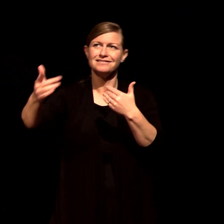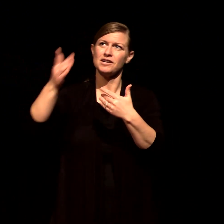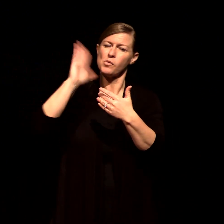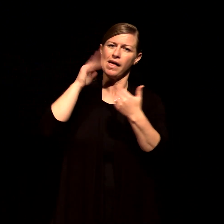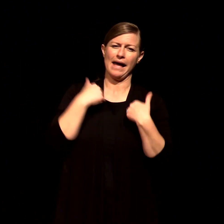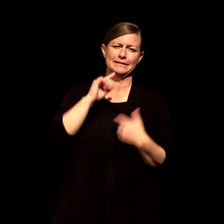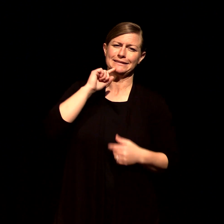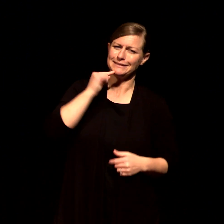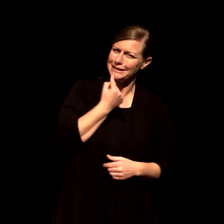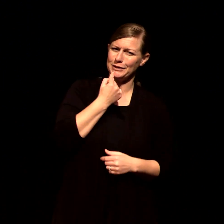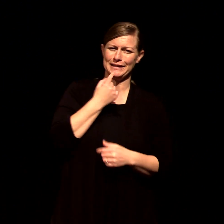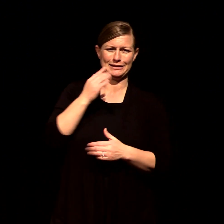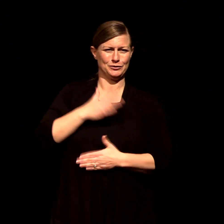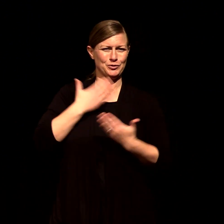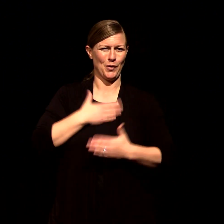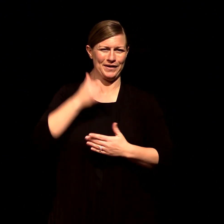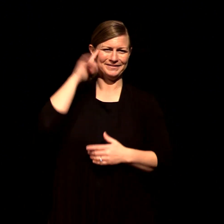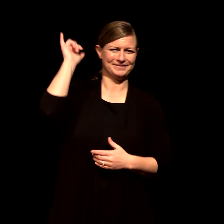me